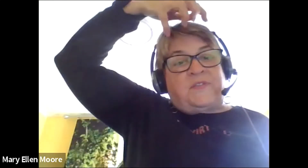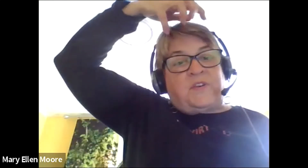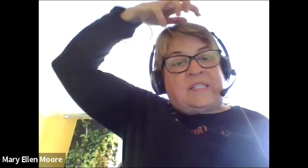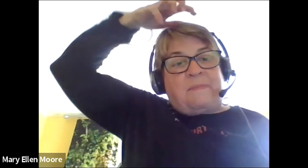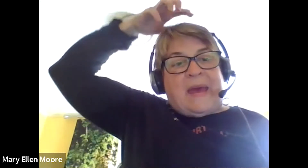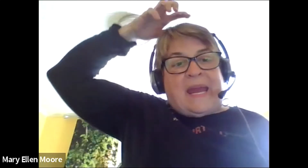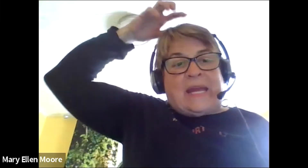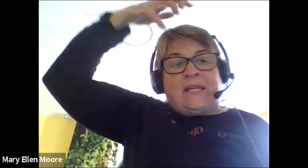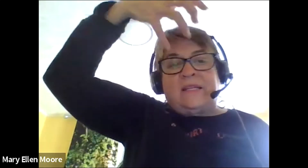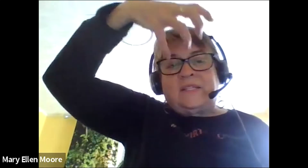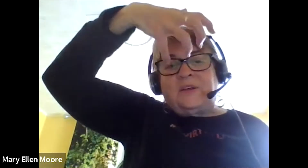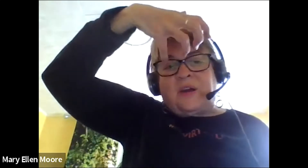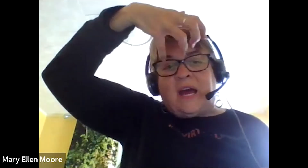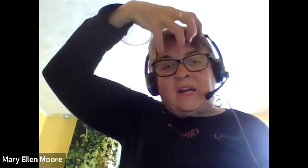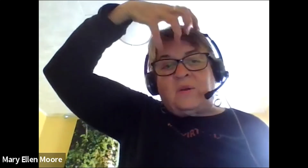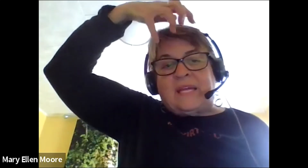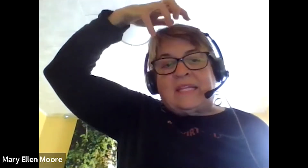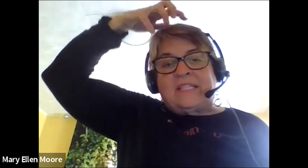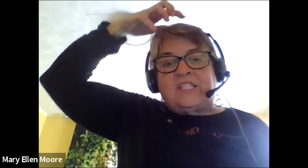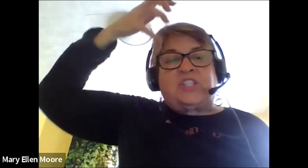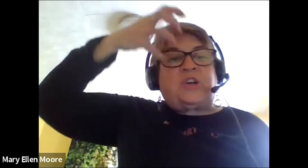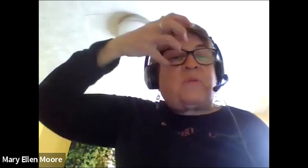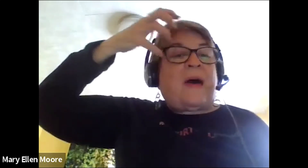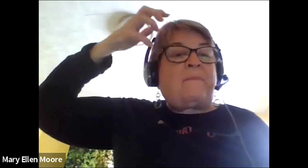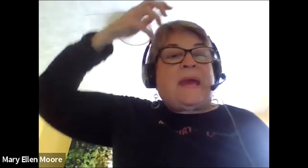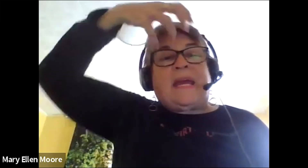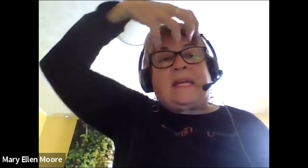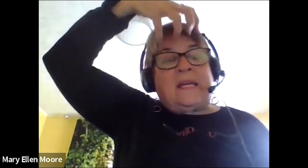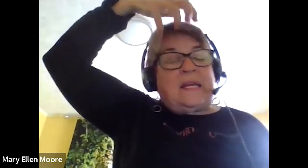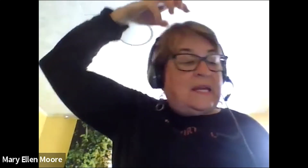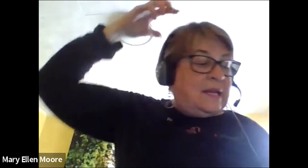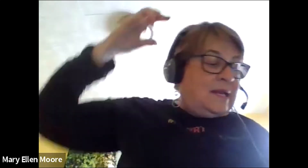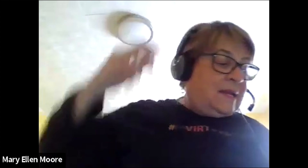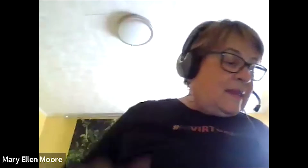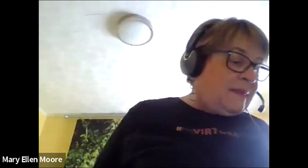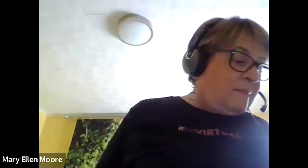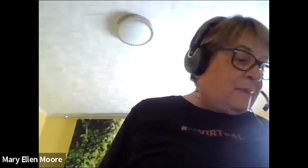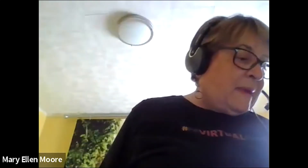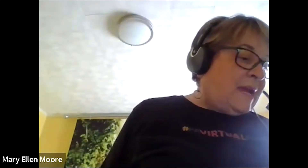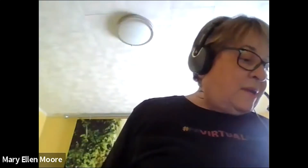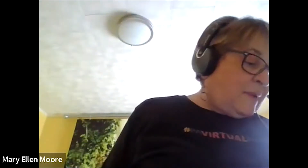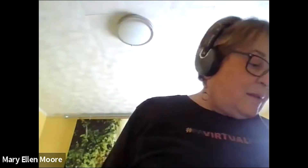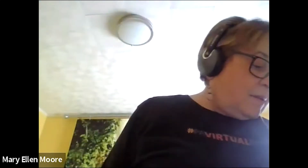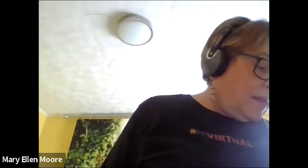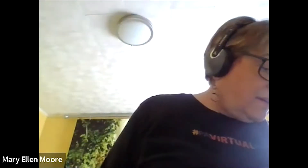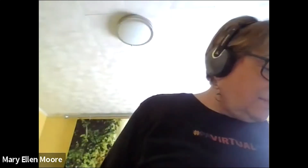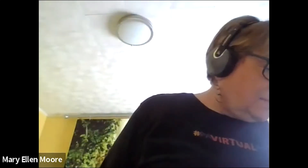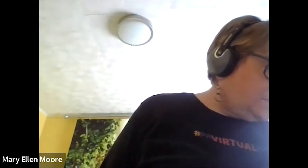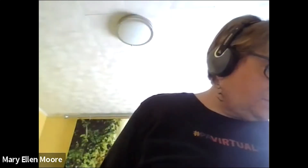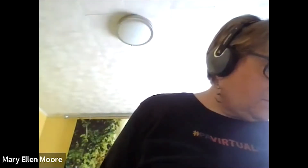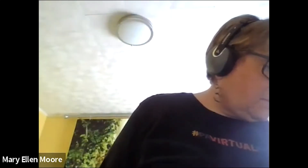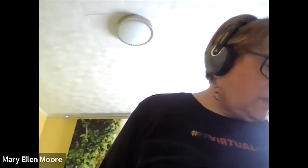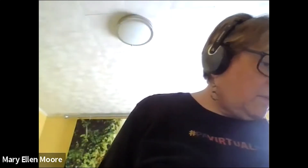its mane. So you kind of go like this to show that mane, that big mane around there.